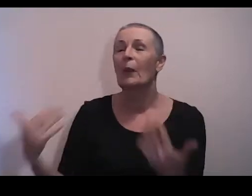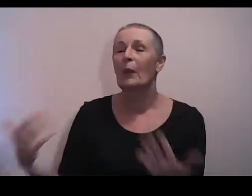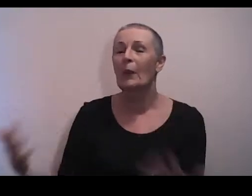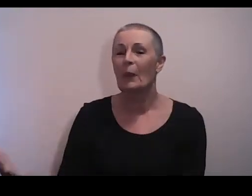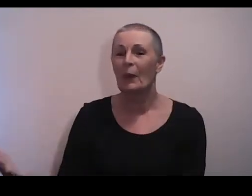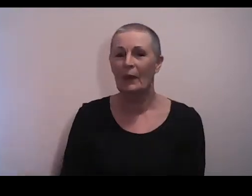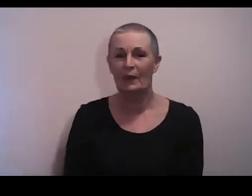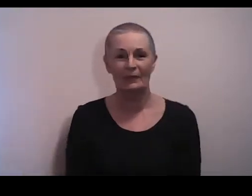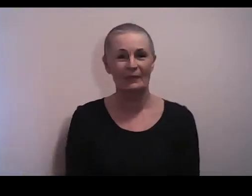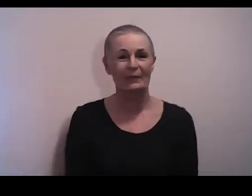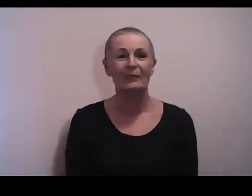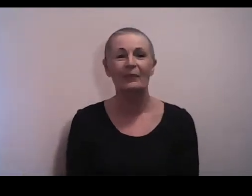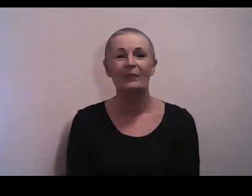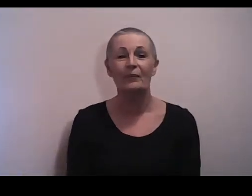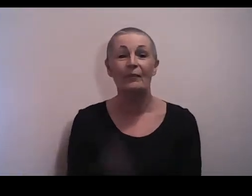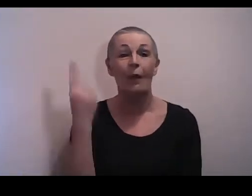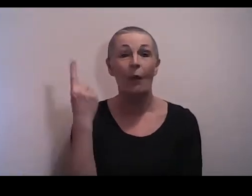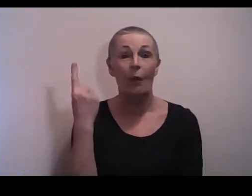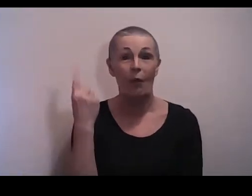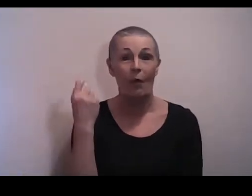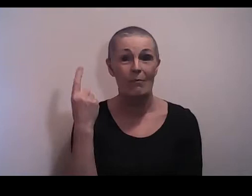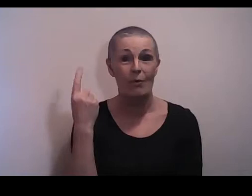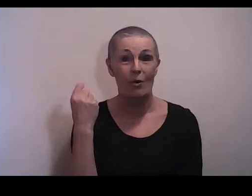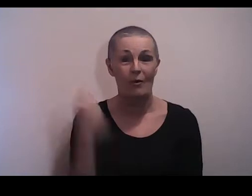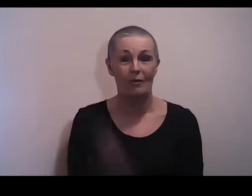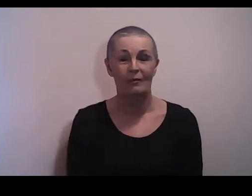And I'll do one more.